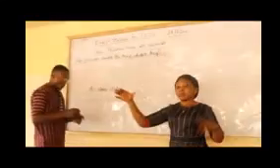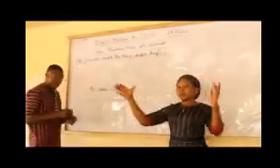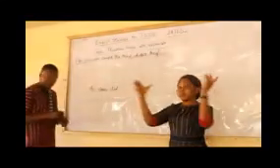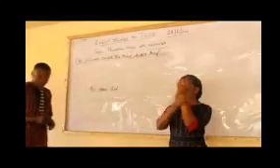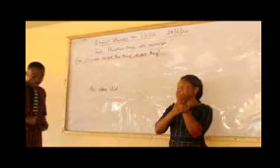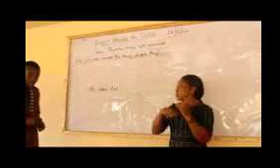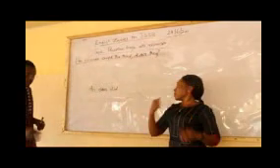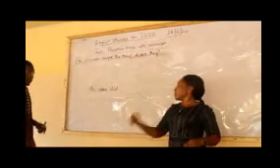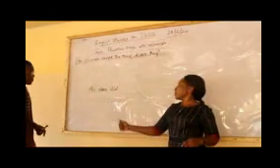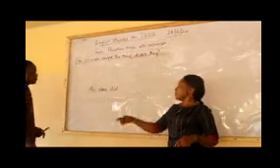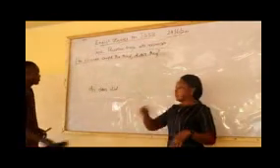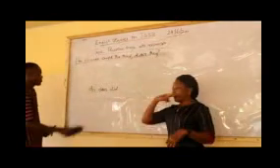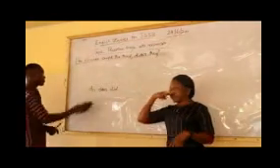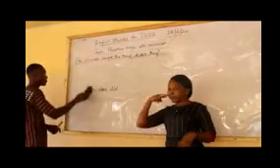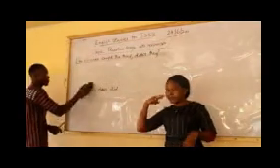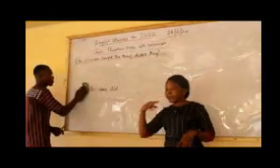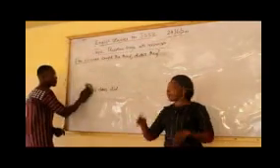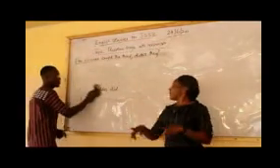Alright, we have formed the tag